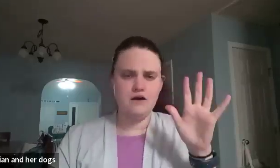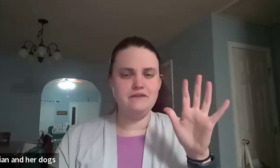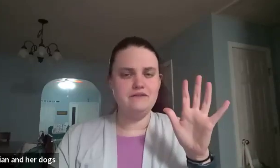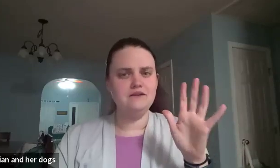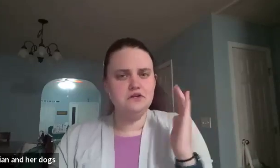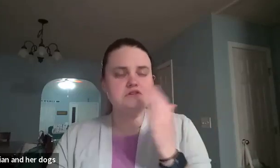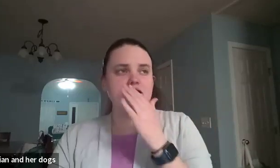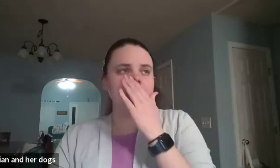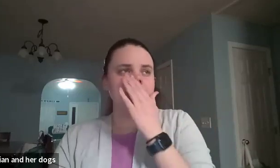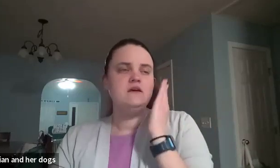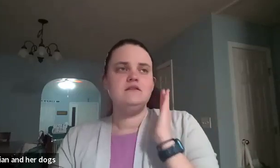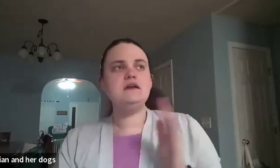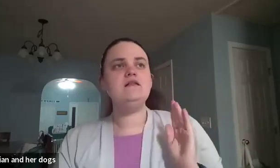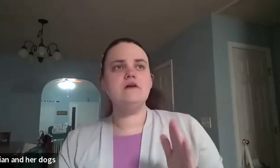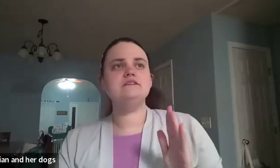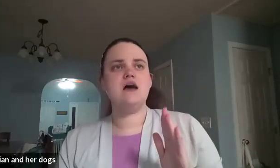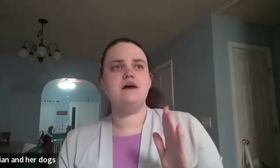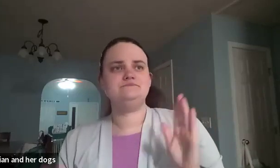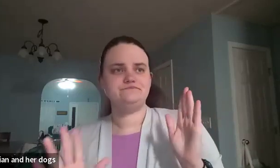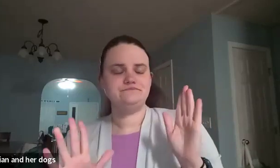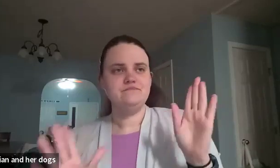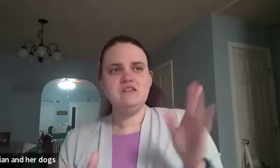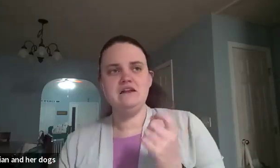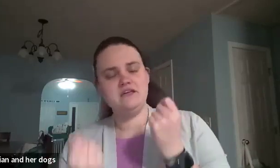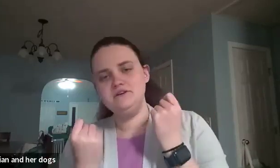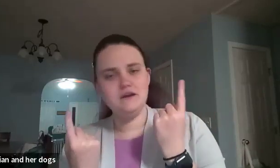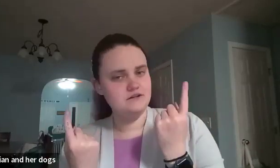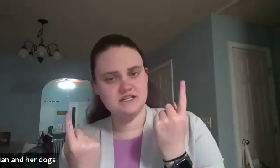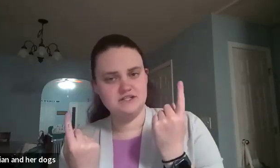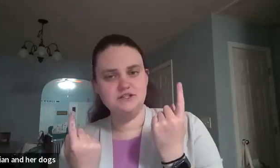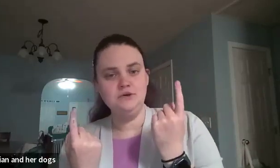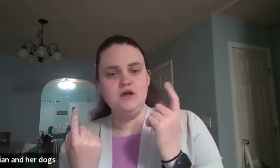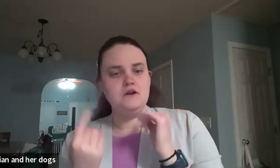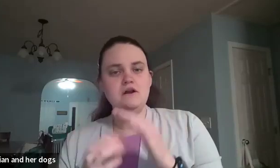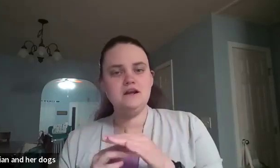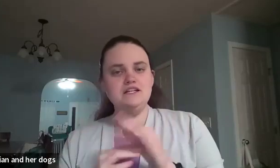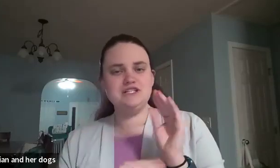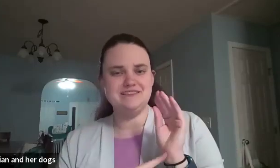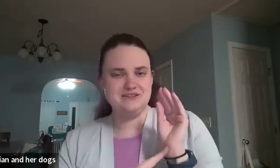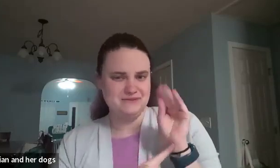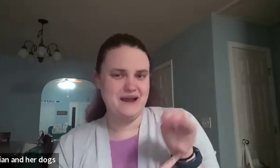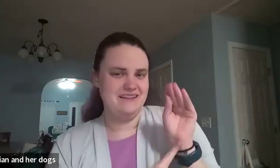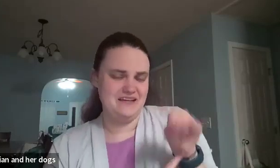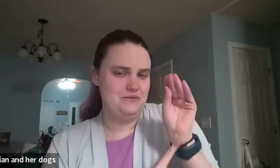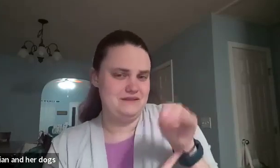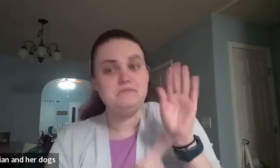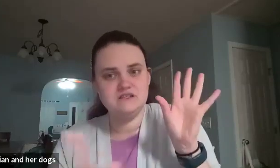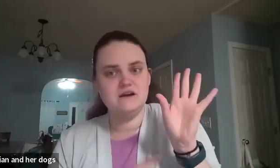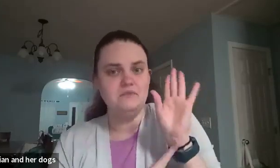off, and they usually, the thing I love is that if they do not understand you, they're not gonna just sit there smiling and like most time,